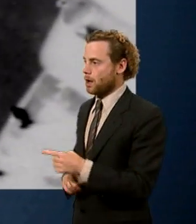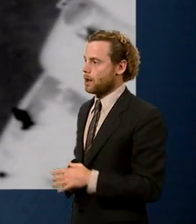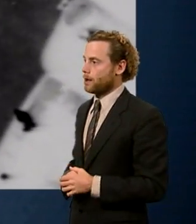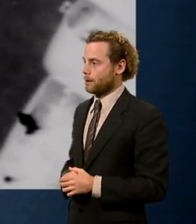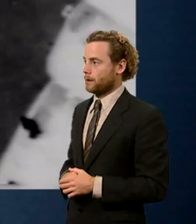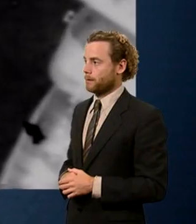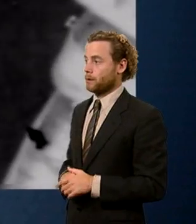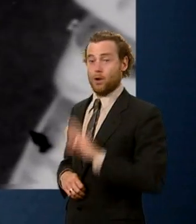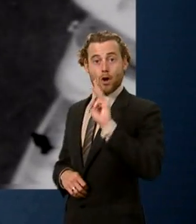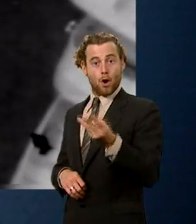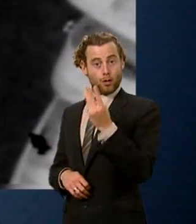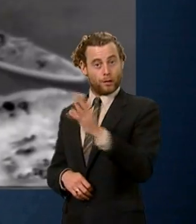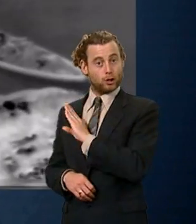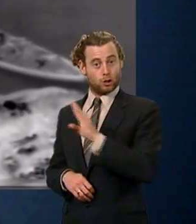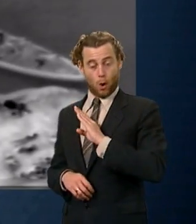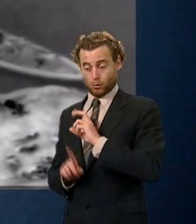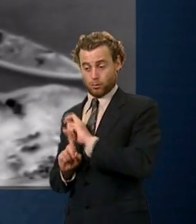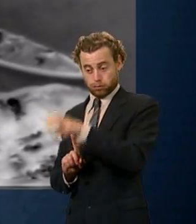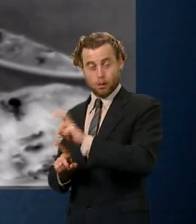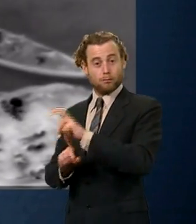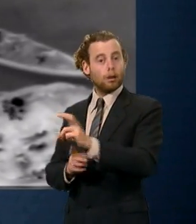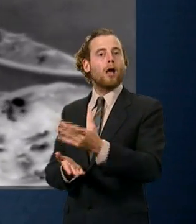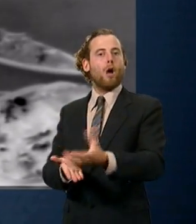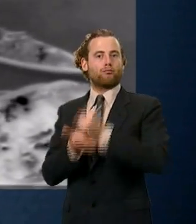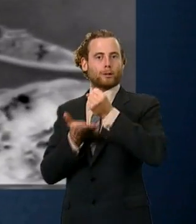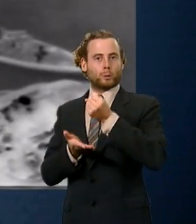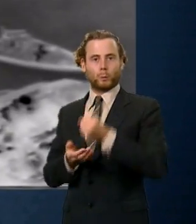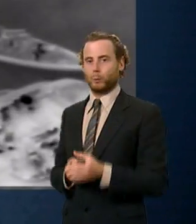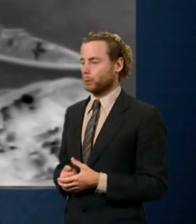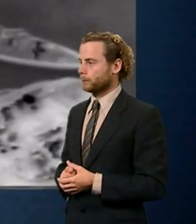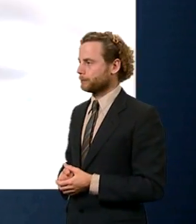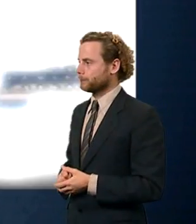All 3 Israeli commandos were rescued.